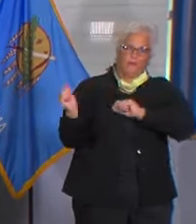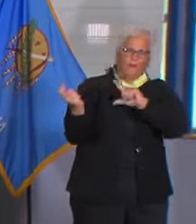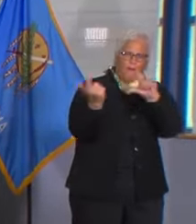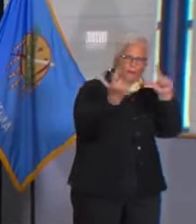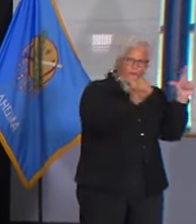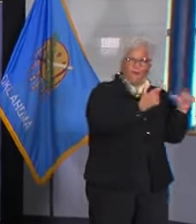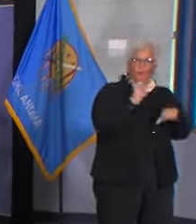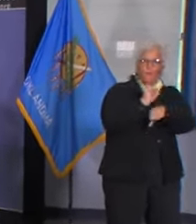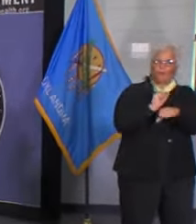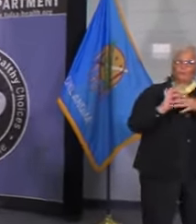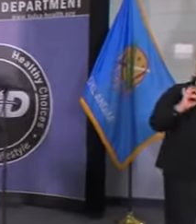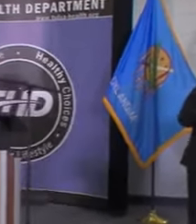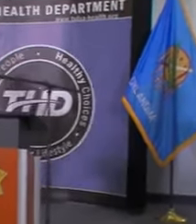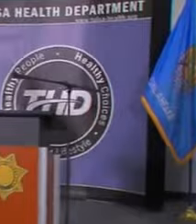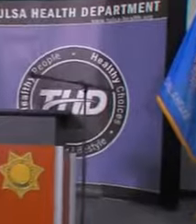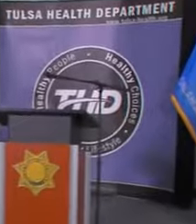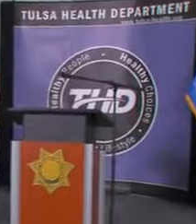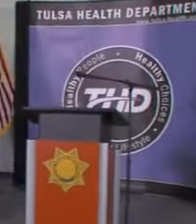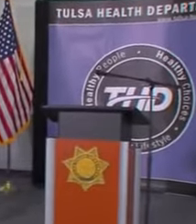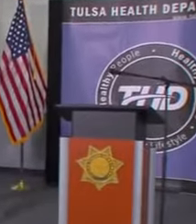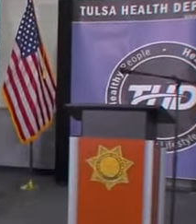like to introduce Mayor Bynum.